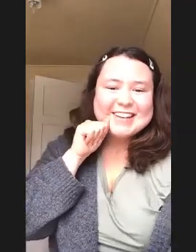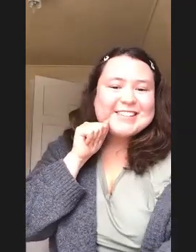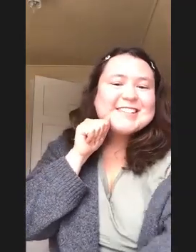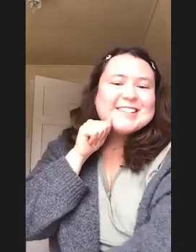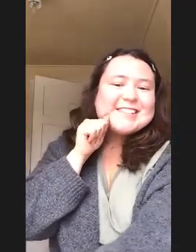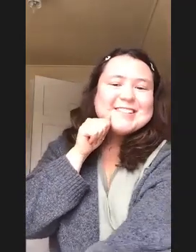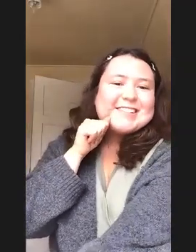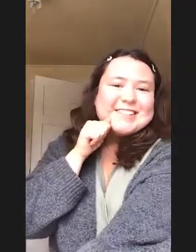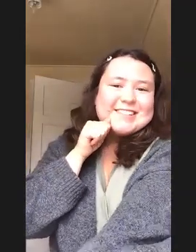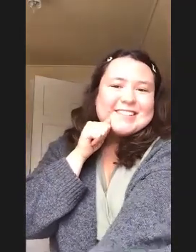Aunt, Aunt,